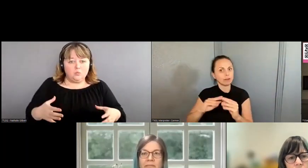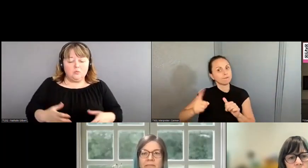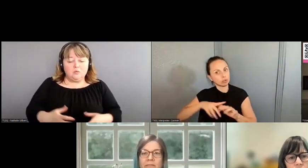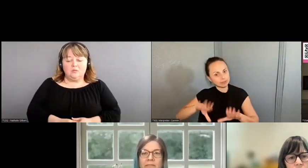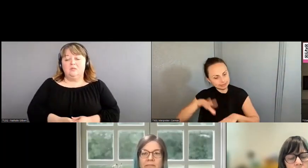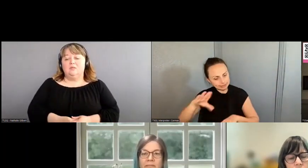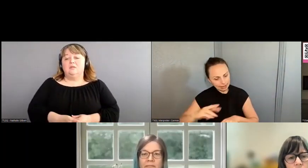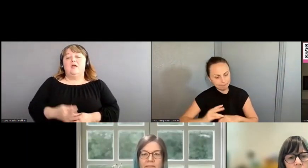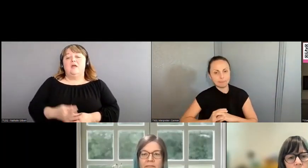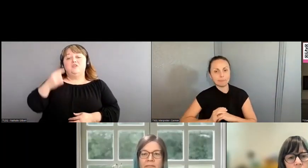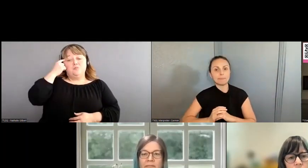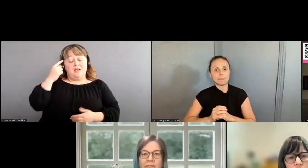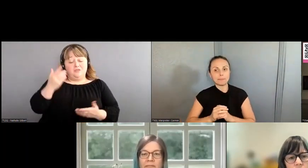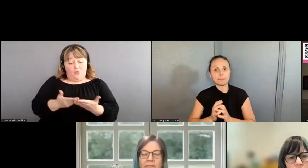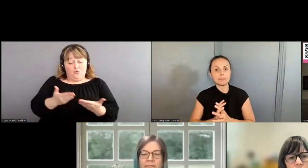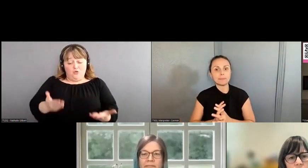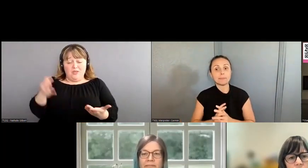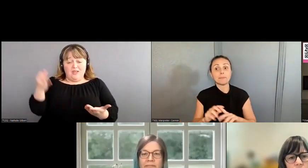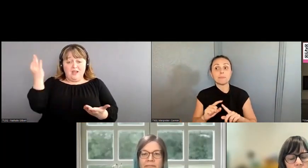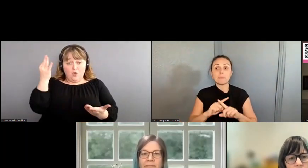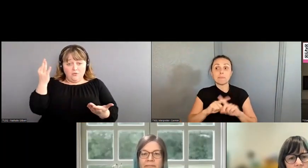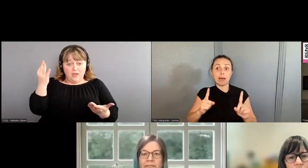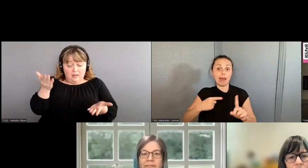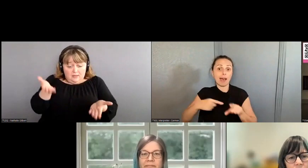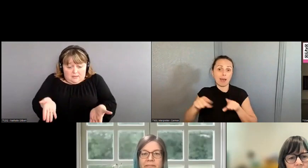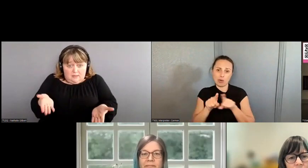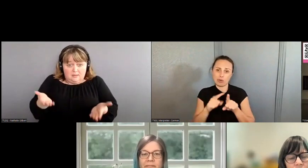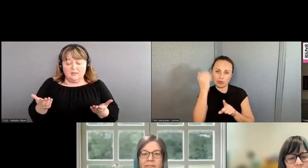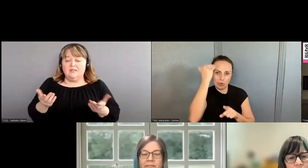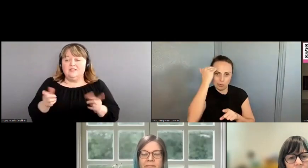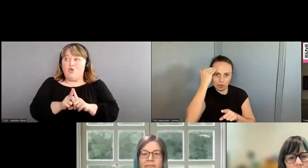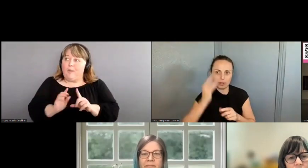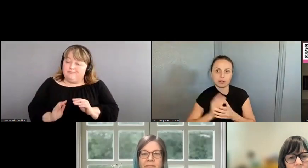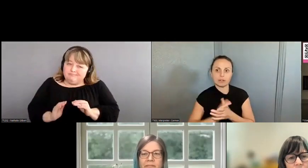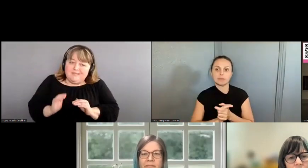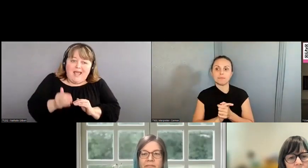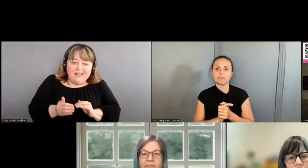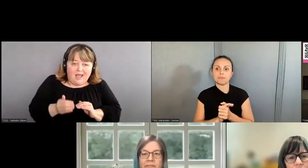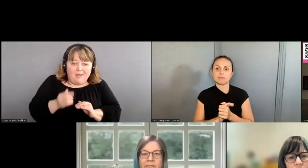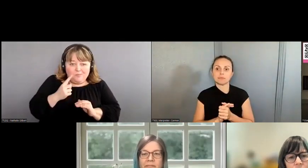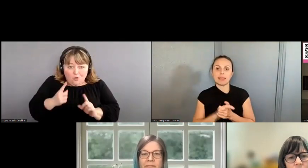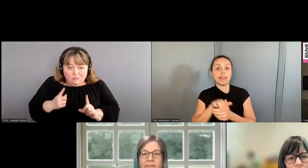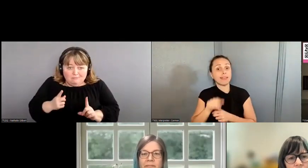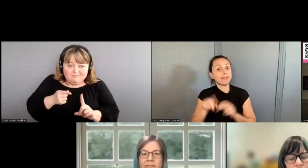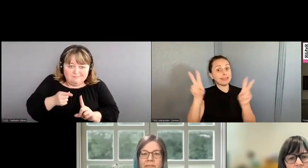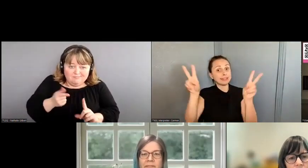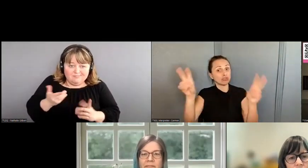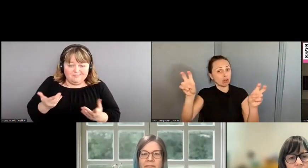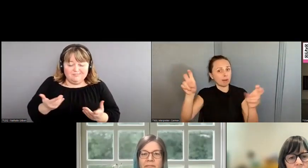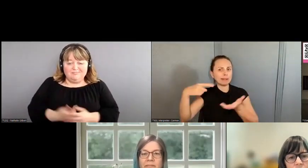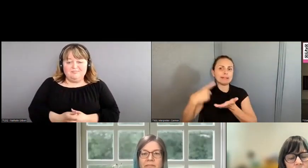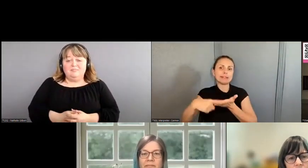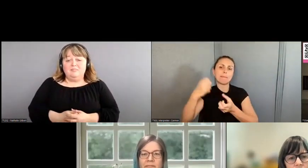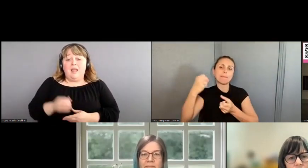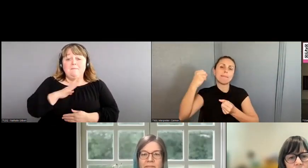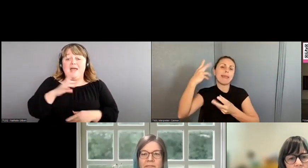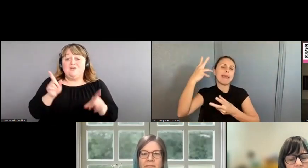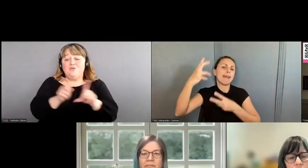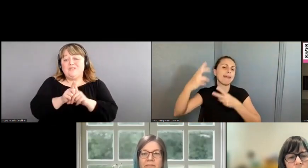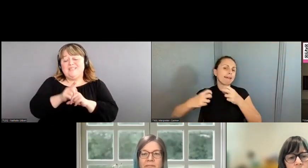in that direction. But I'm also aware that it has been a topic that has been discussed over many, many